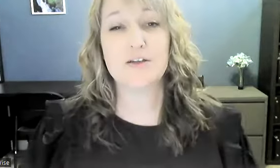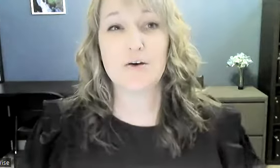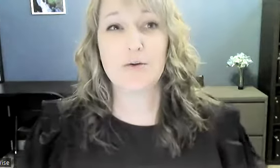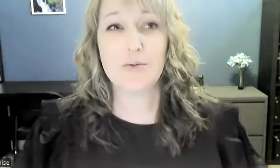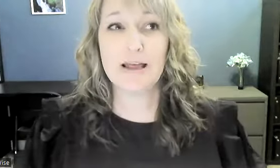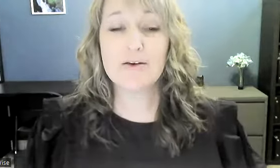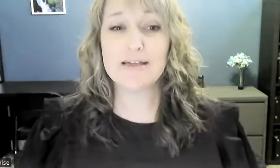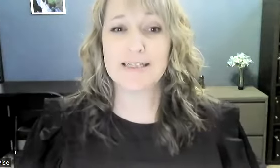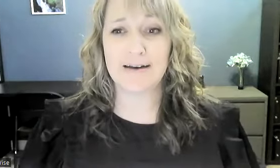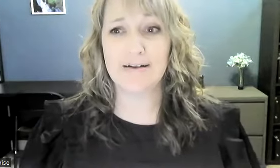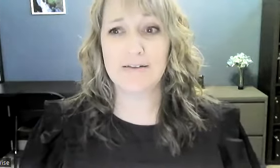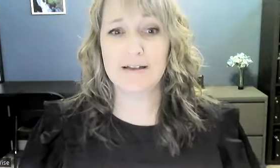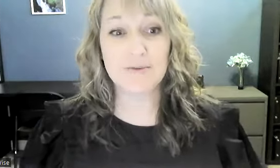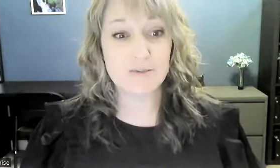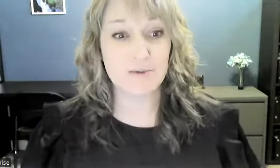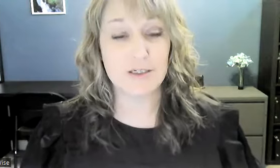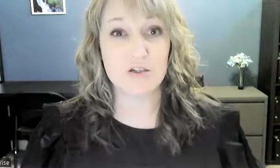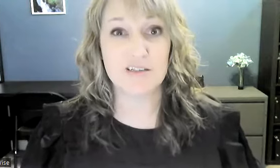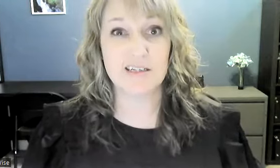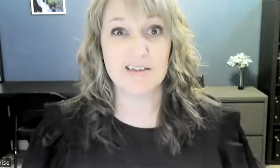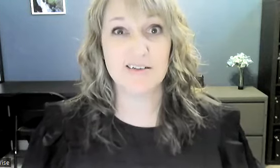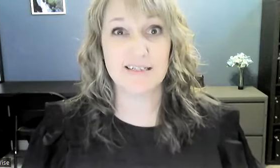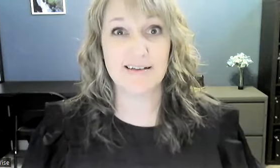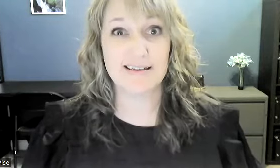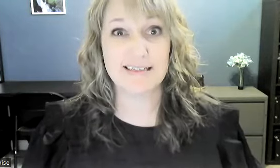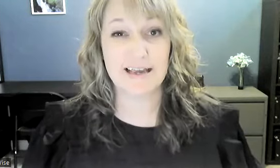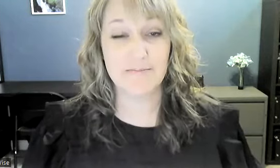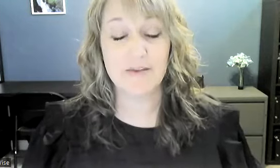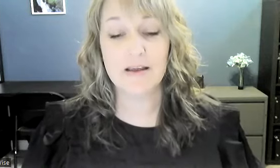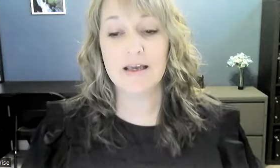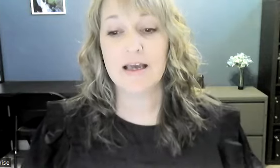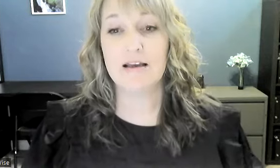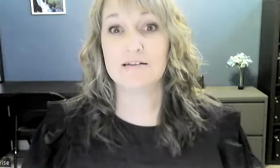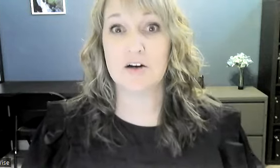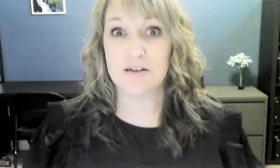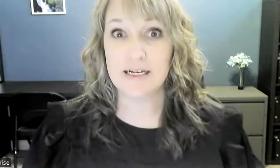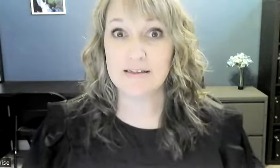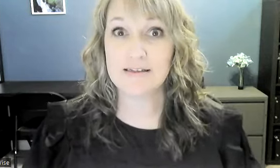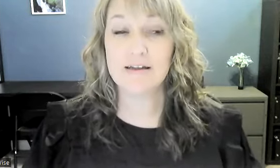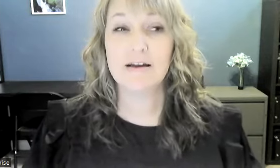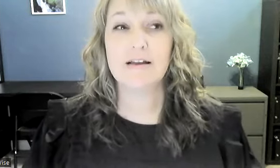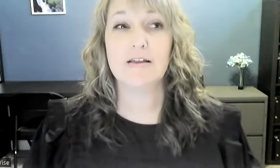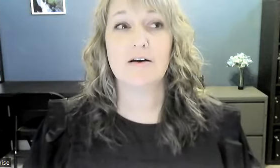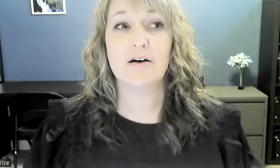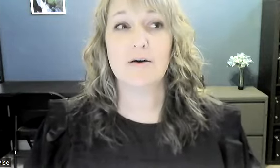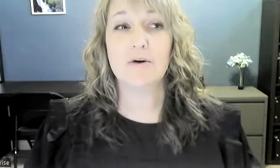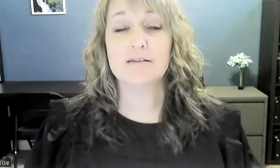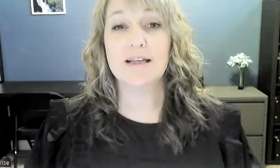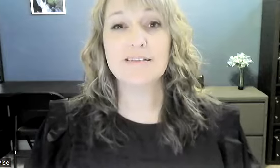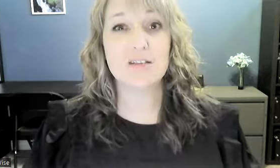So the way that you can tell the difference between two signs that are exactly the same is context. There are words in English that